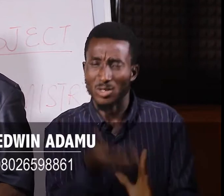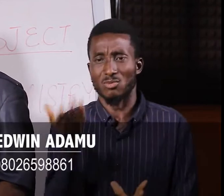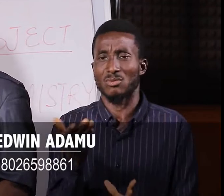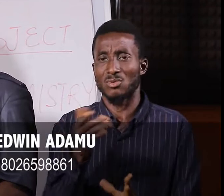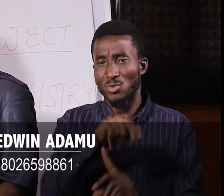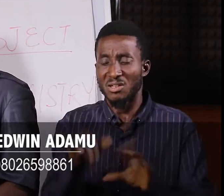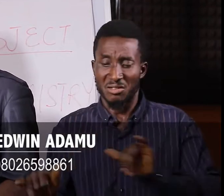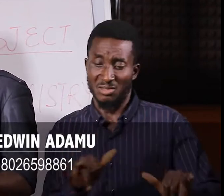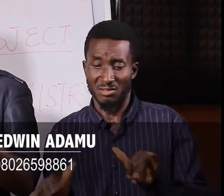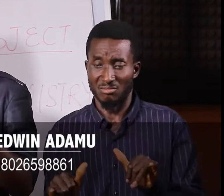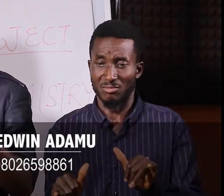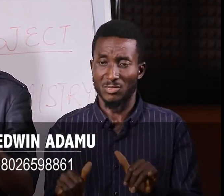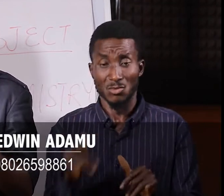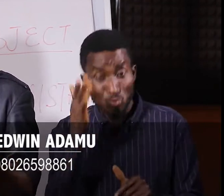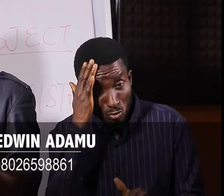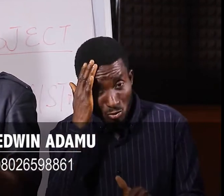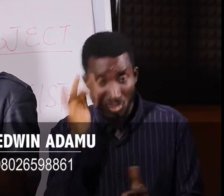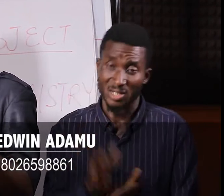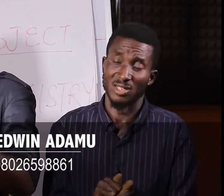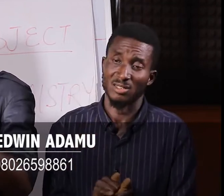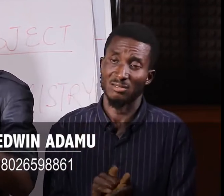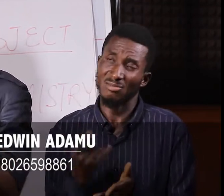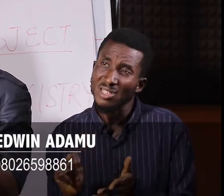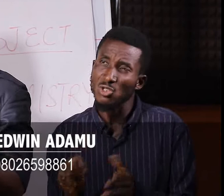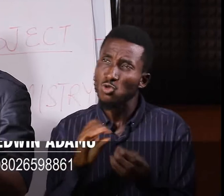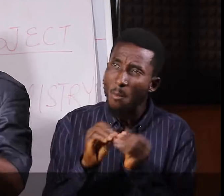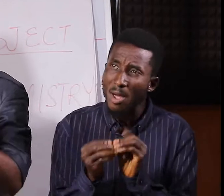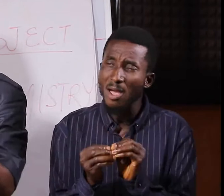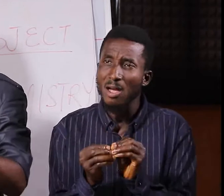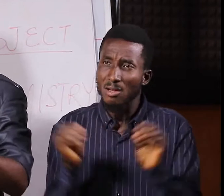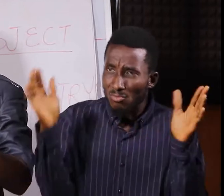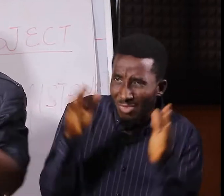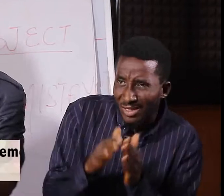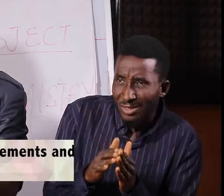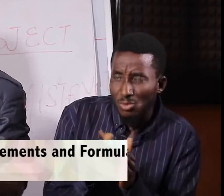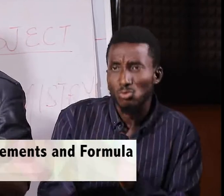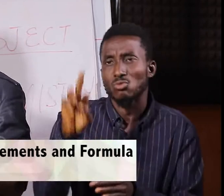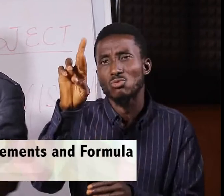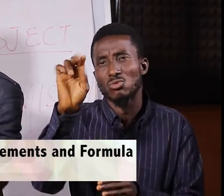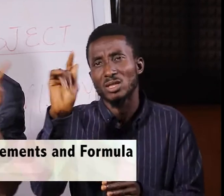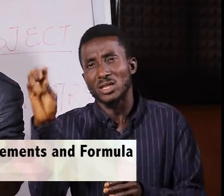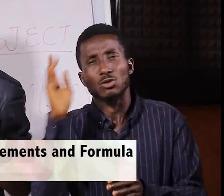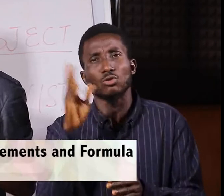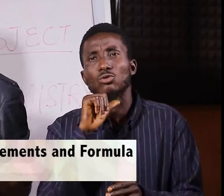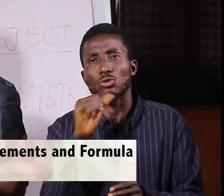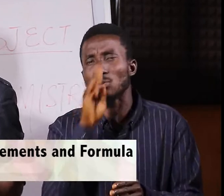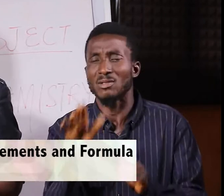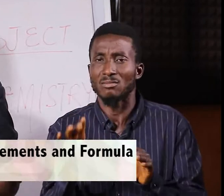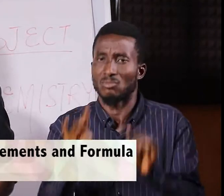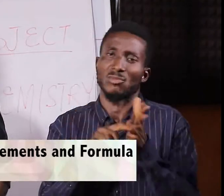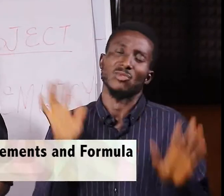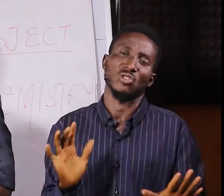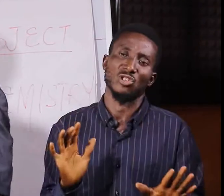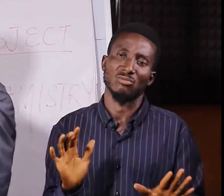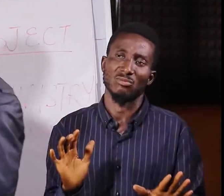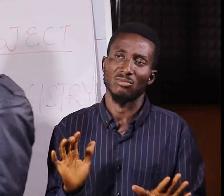of the same factors. But note that the number attached to the radical should not be tampered with. I